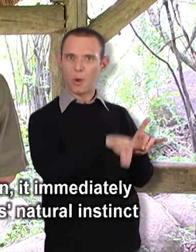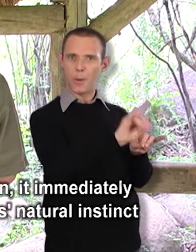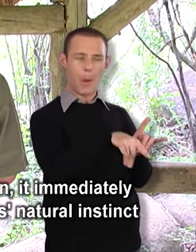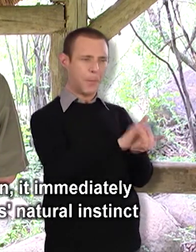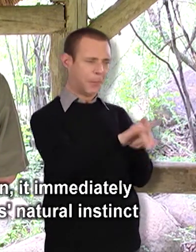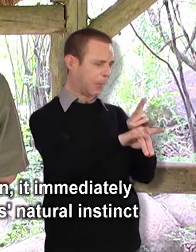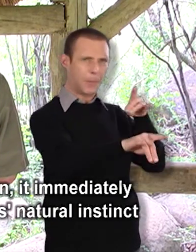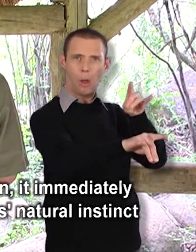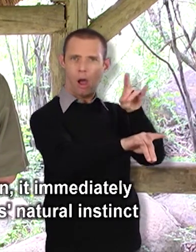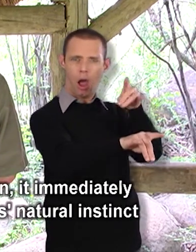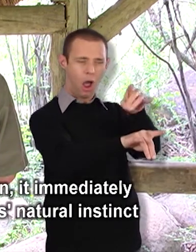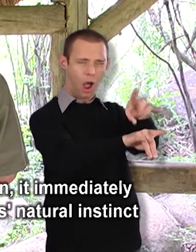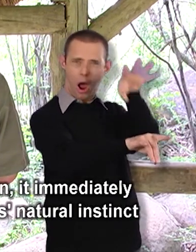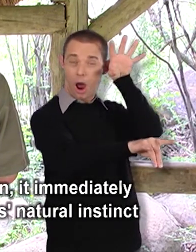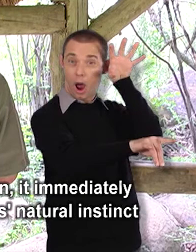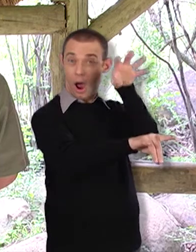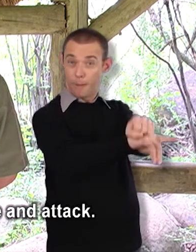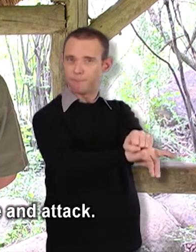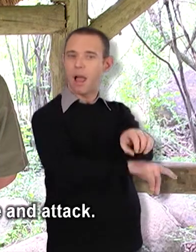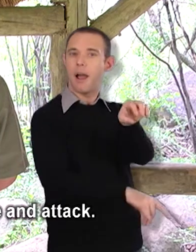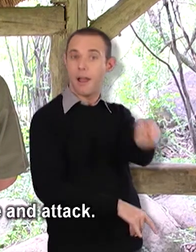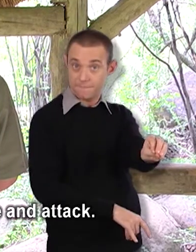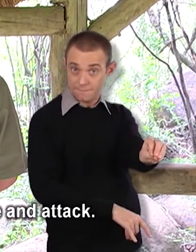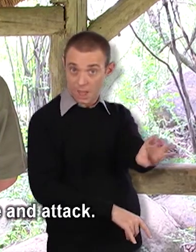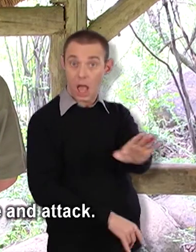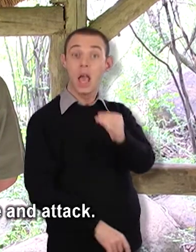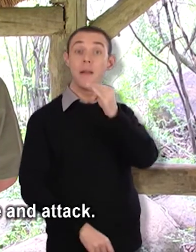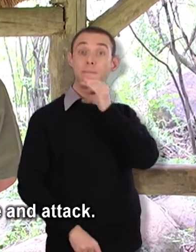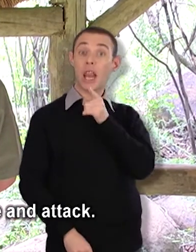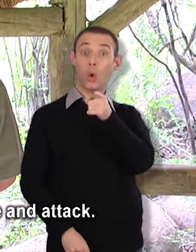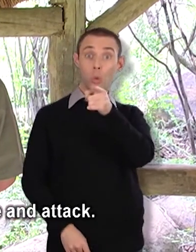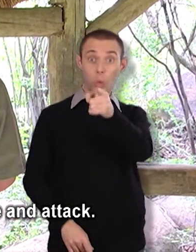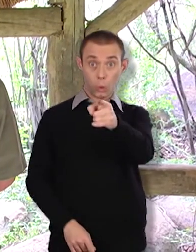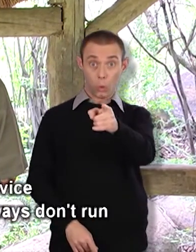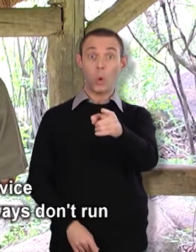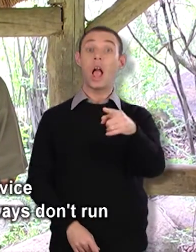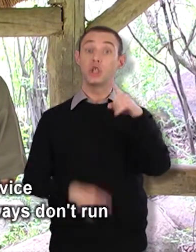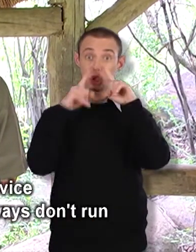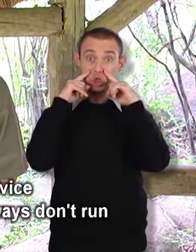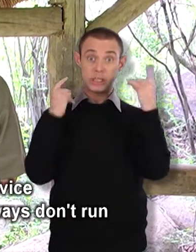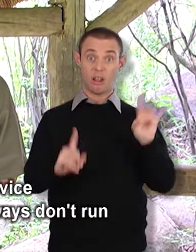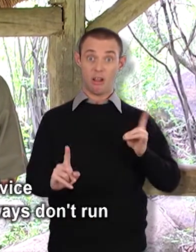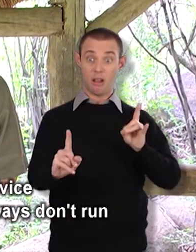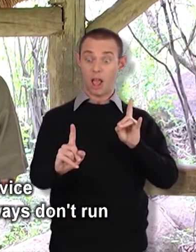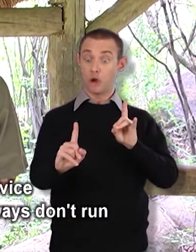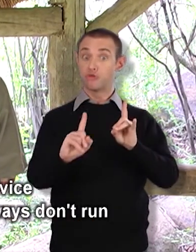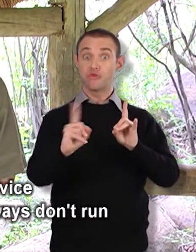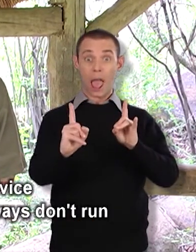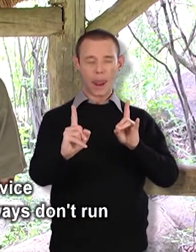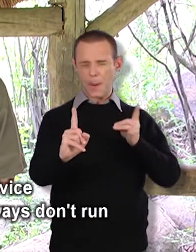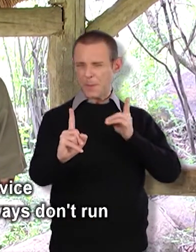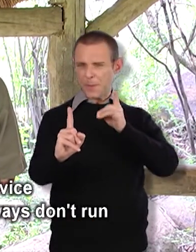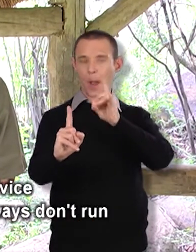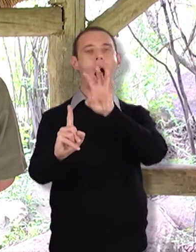run, immediately it triggers the animal's natural instinct of wanting to chase, wanting to bite, wanting to attack. So my advice to people